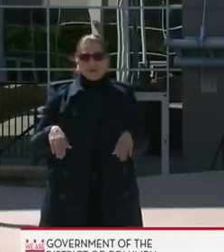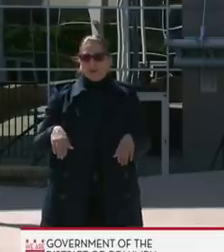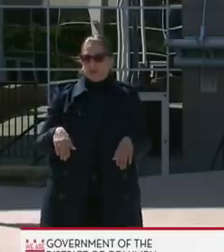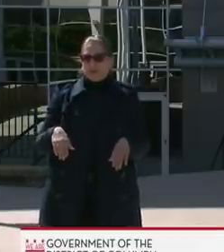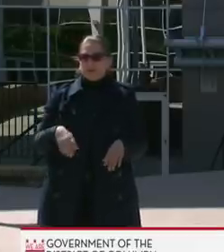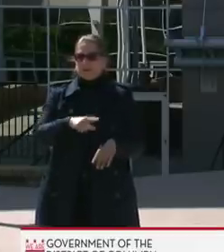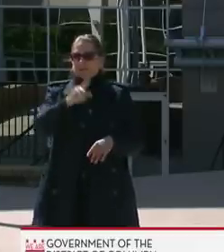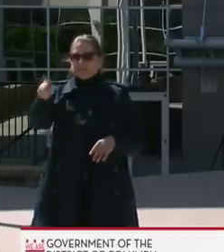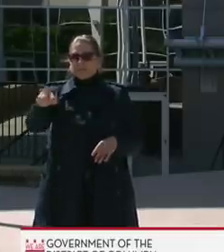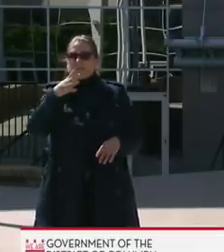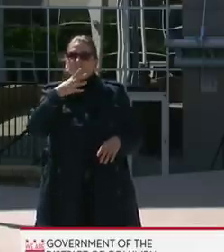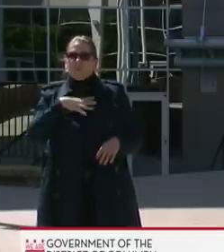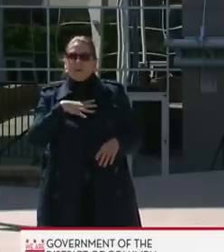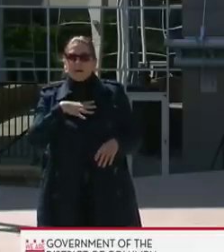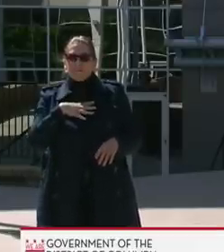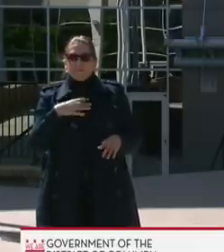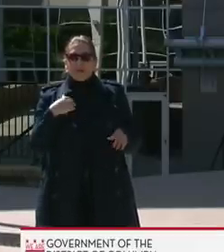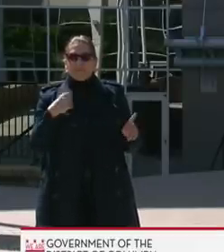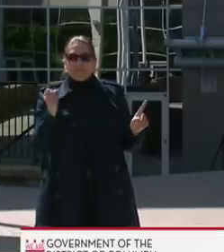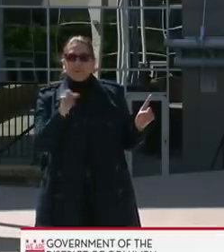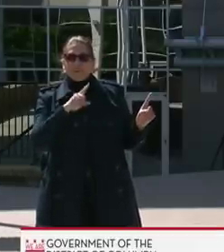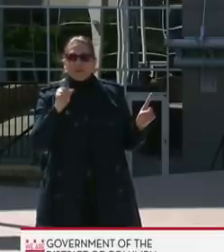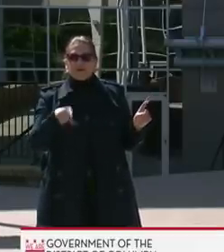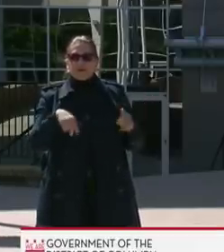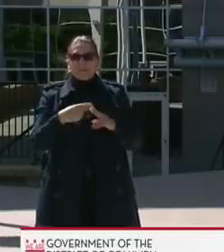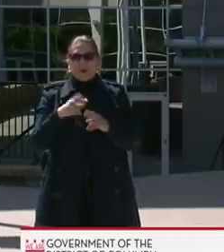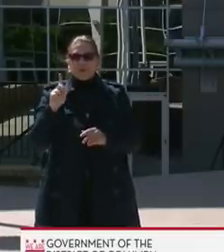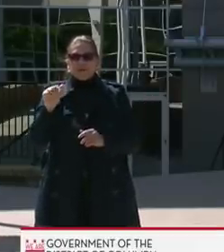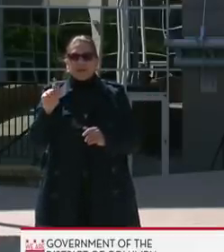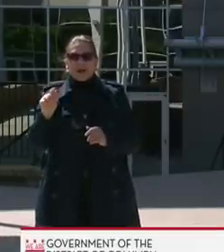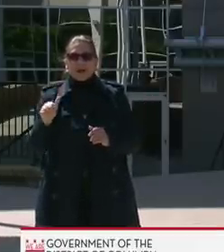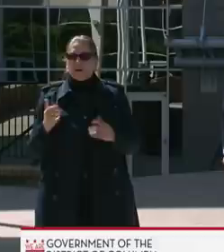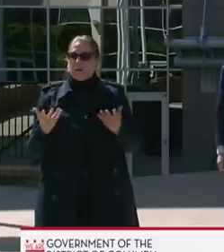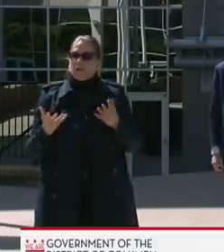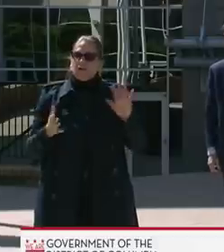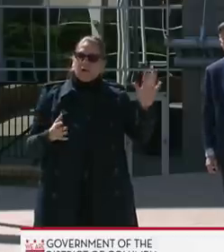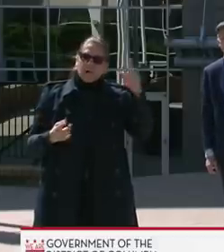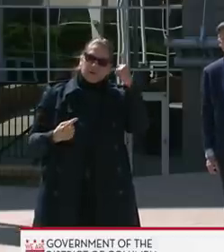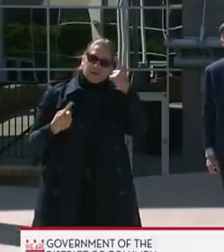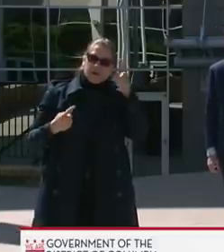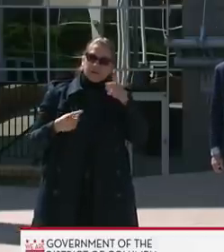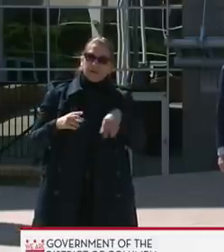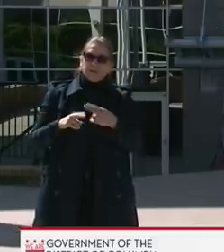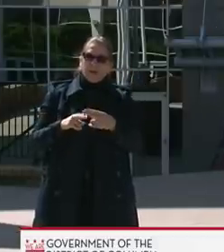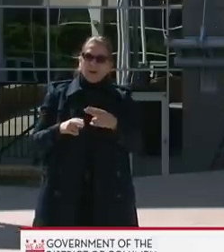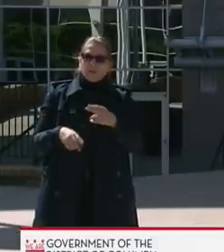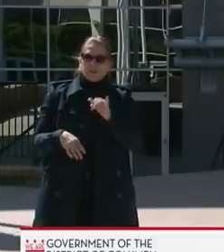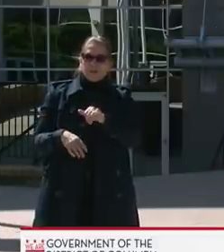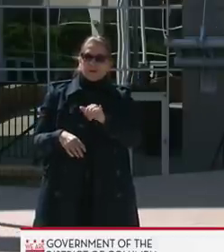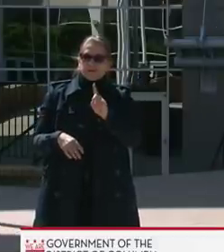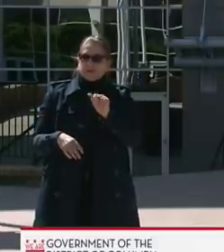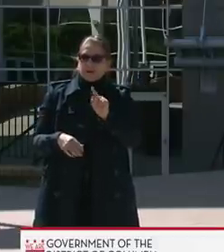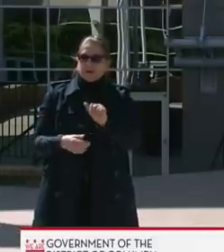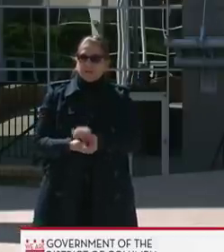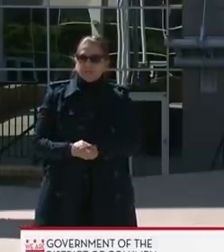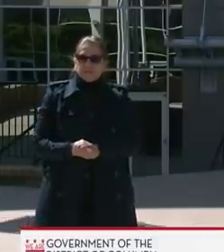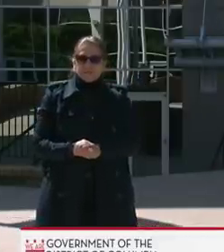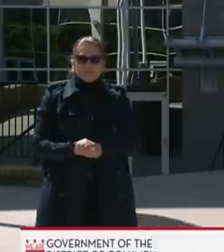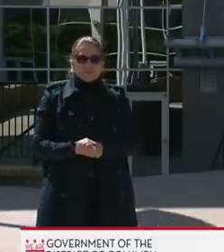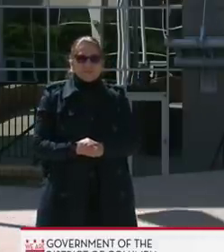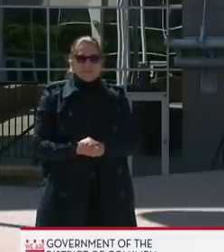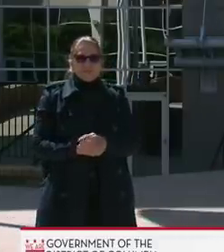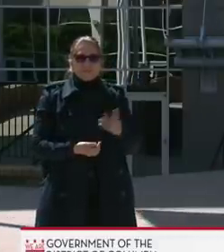So you just released the data by race. I'm wondering if you had any reactions, thoughts, or like analysis based on the data? I'm going to leave the analysis